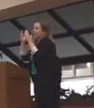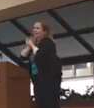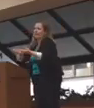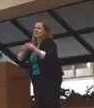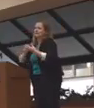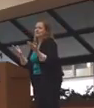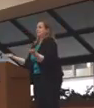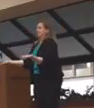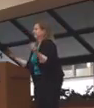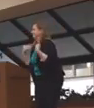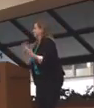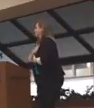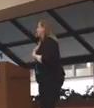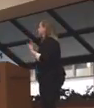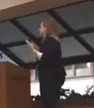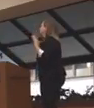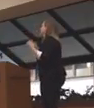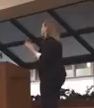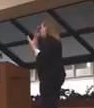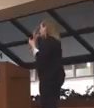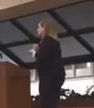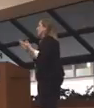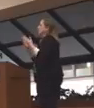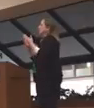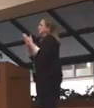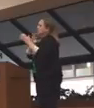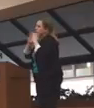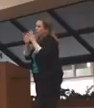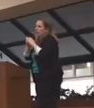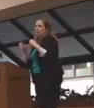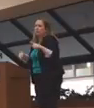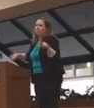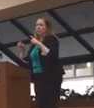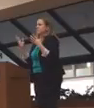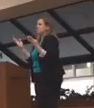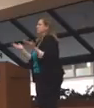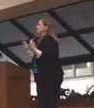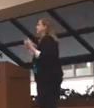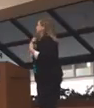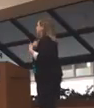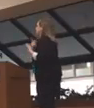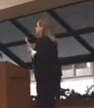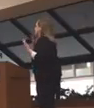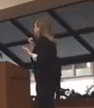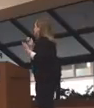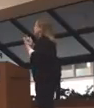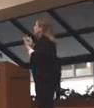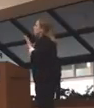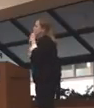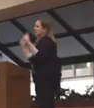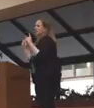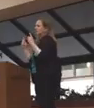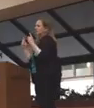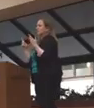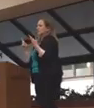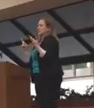tell me how else we can disseminate information. I would love to know what everybody would like to know as far as how can we